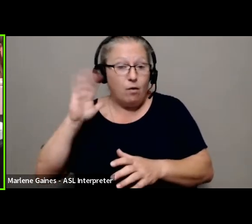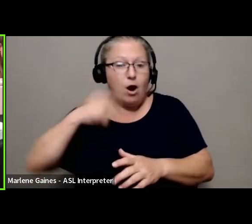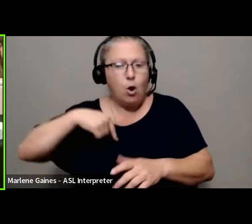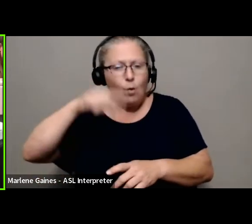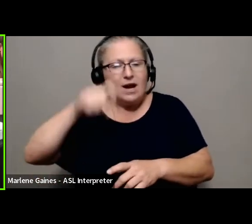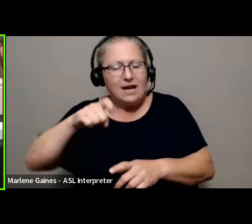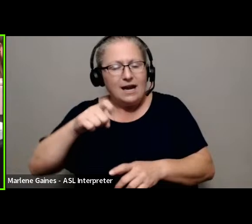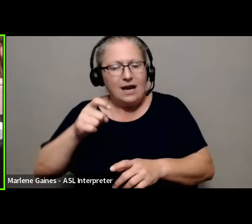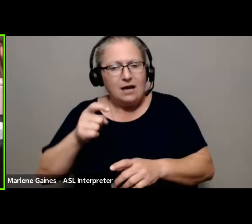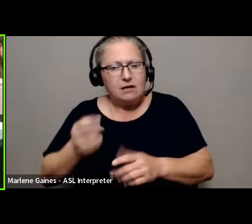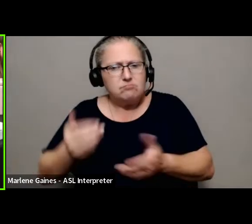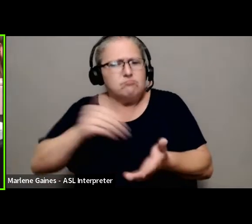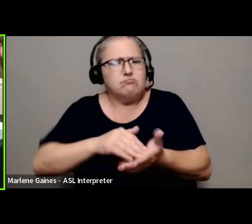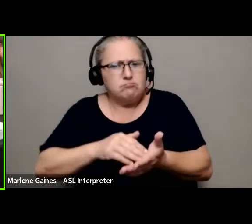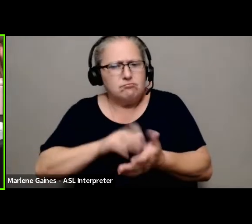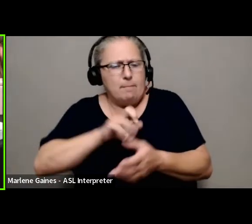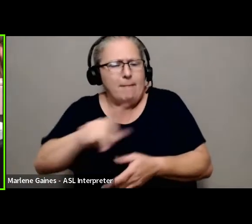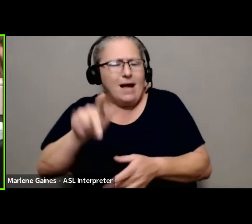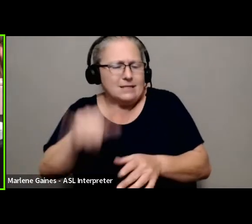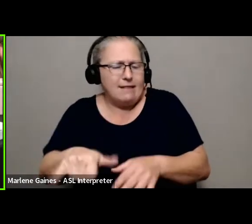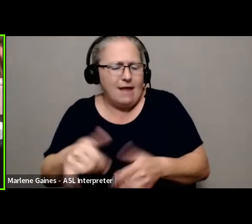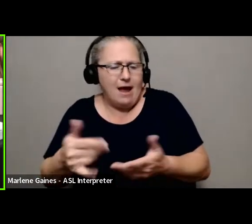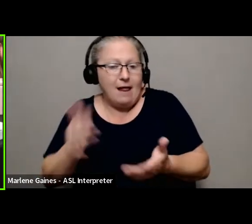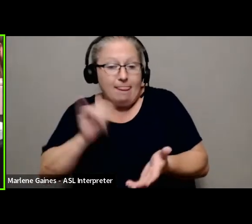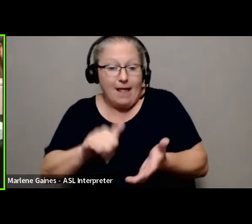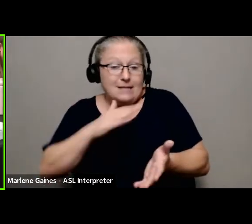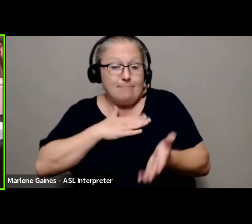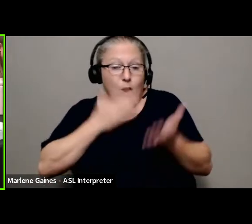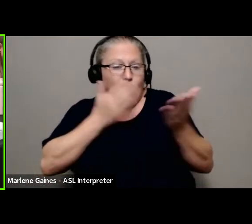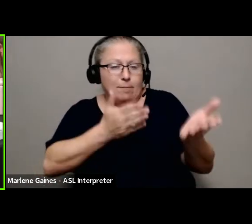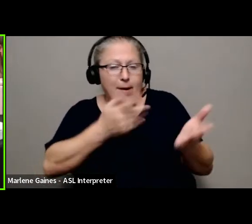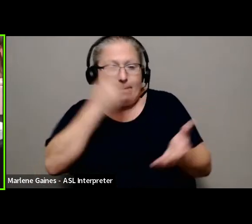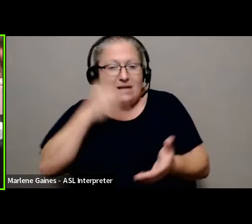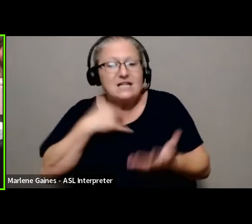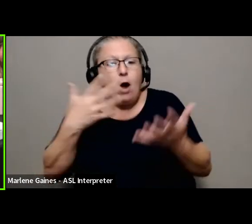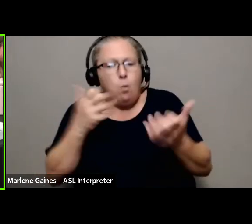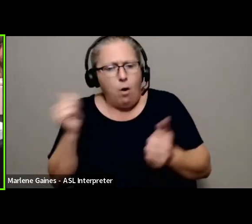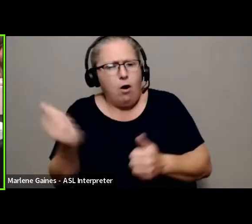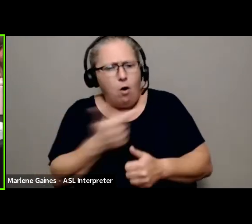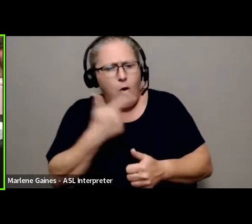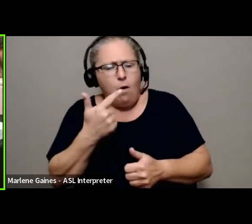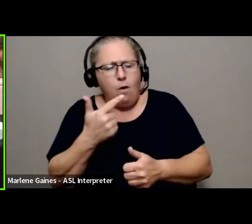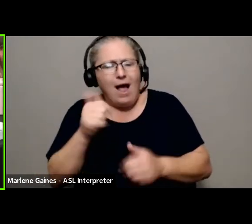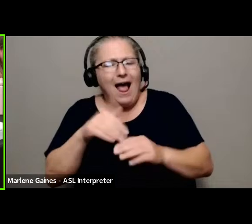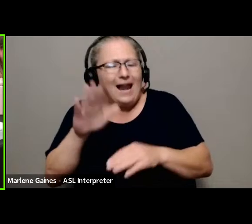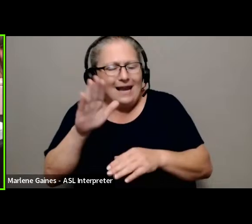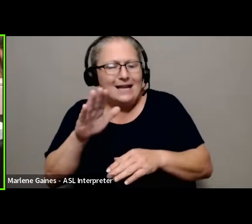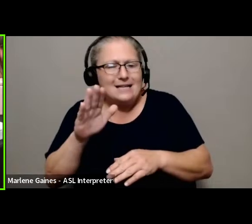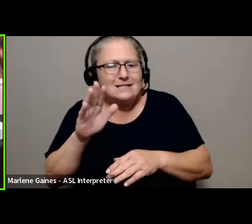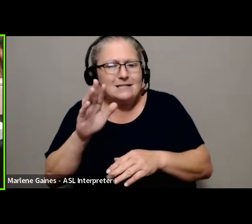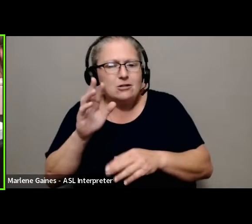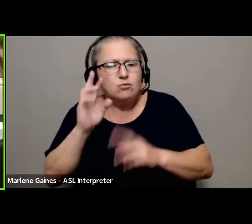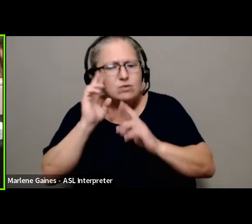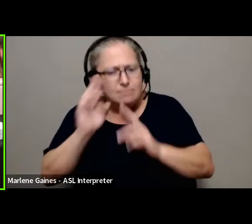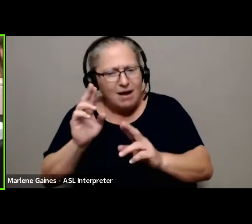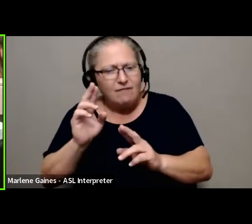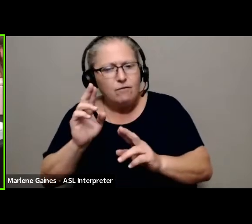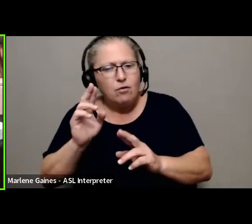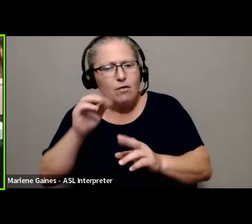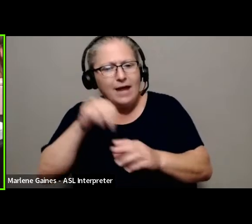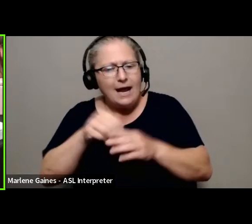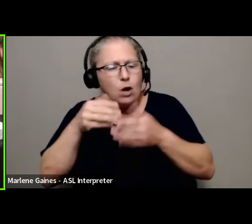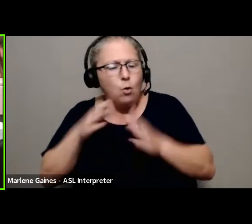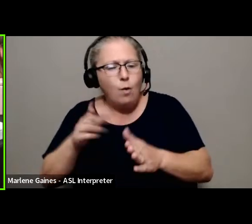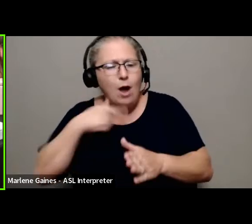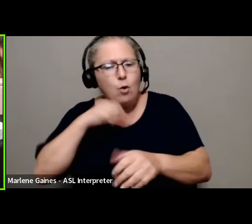need to reassert that and get back to that. So that's my recommendation, because I do want us to be at least respectful in the way